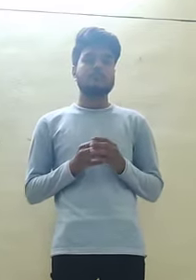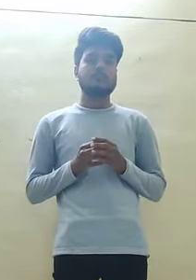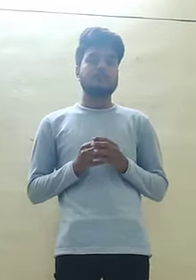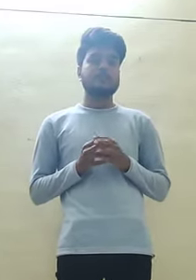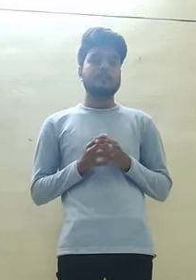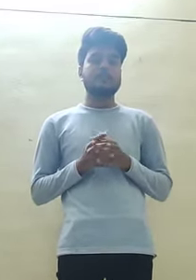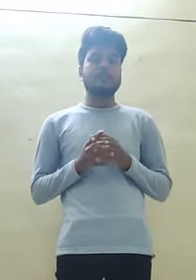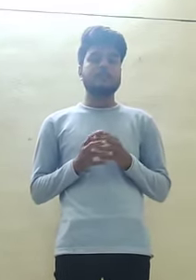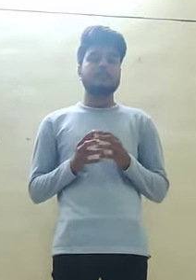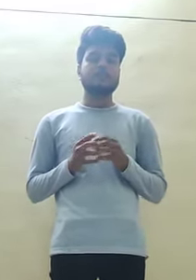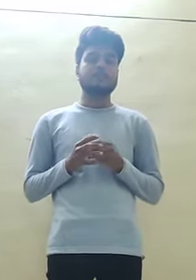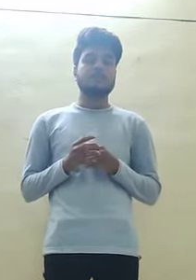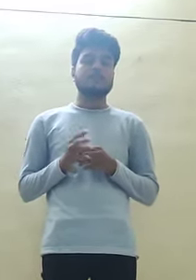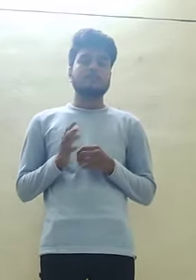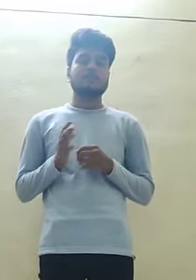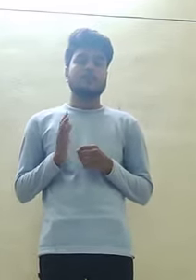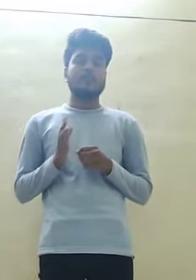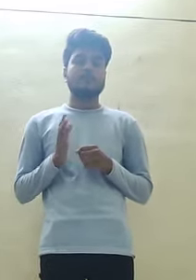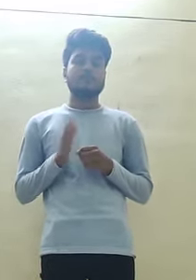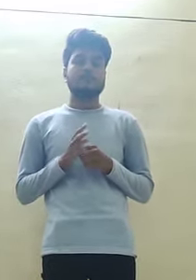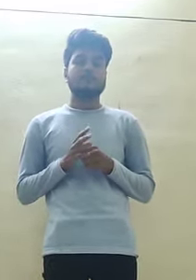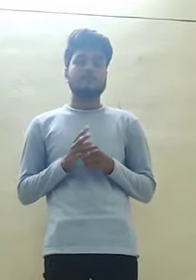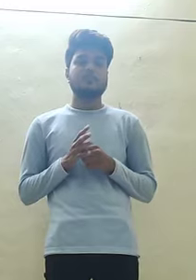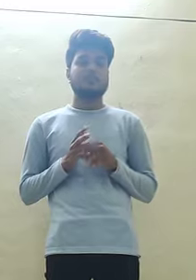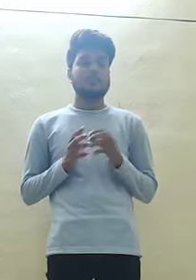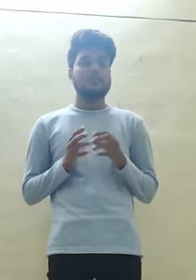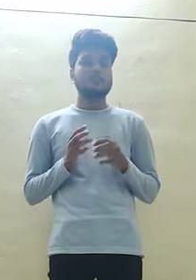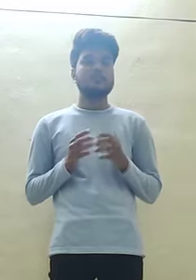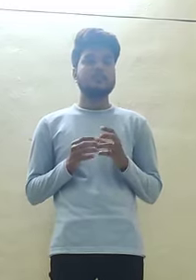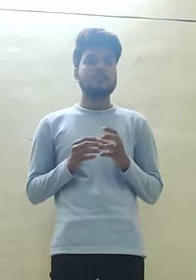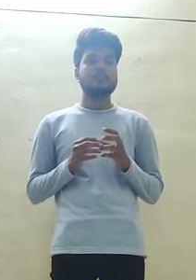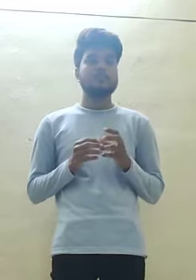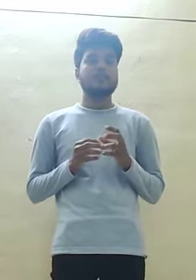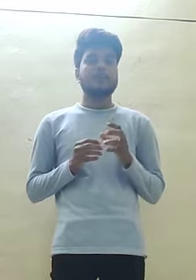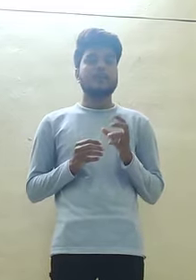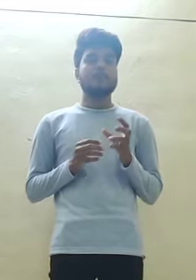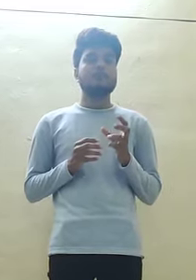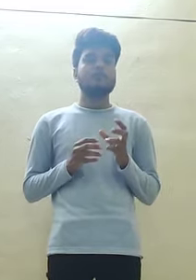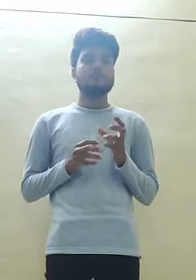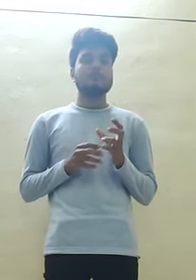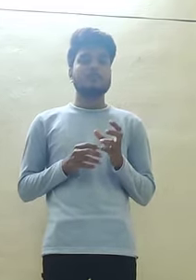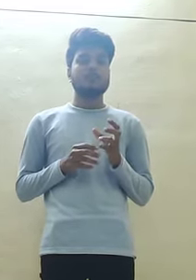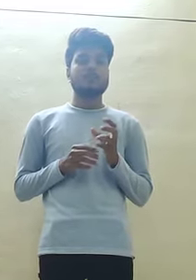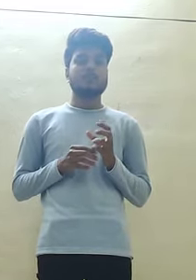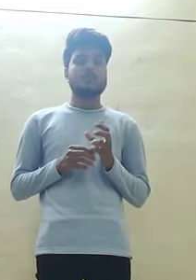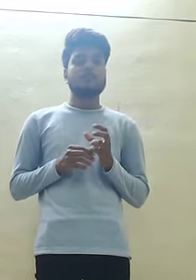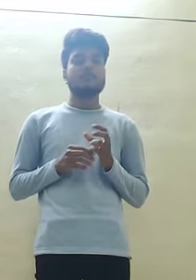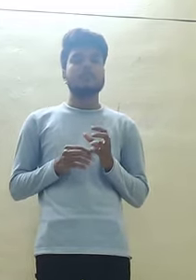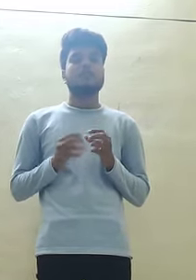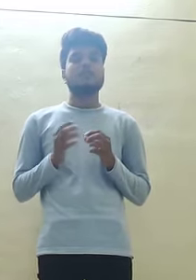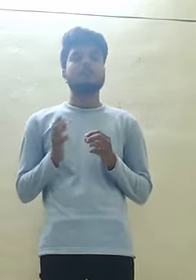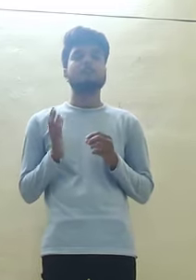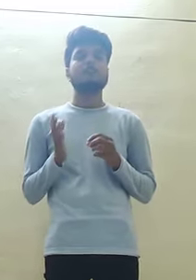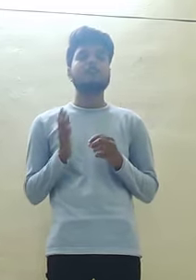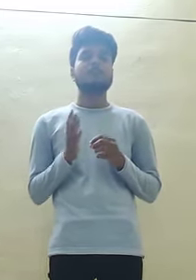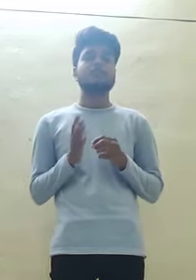is Lambda expression. So the Lambda expression is a new and important feature of Java which was